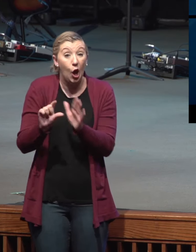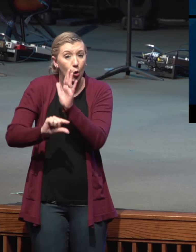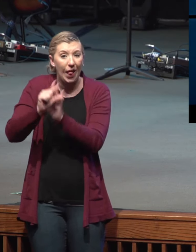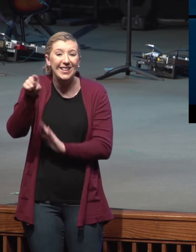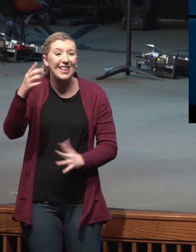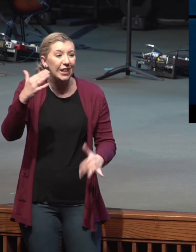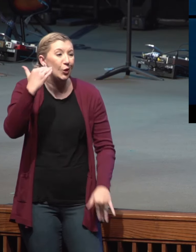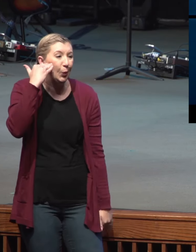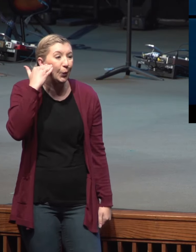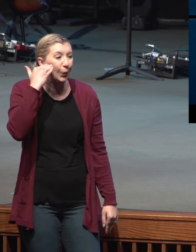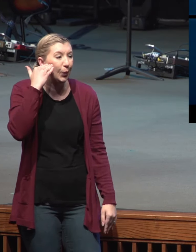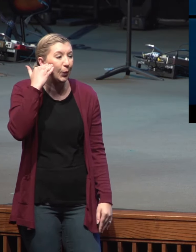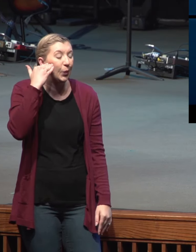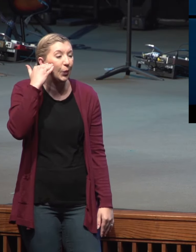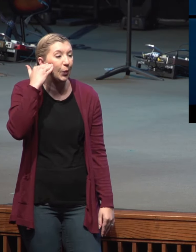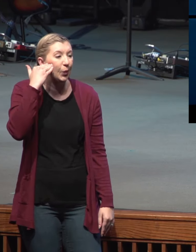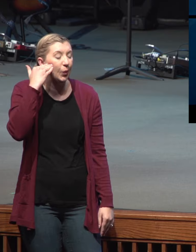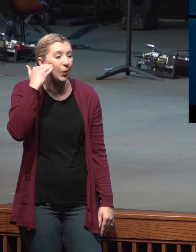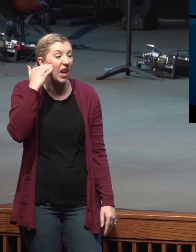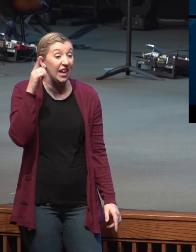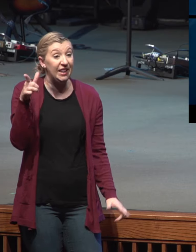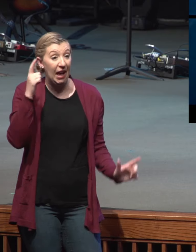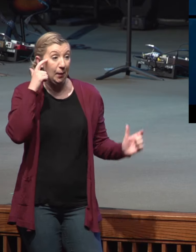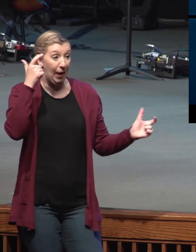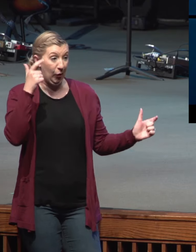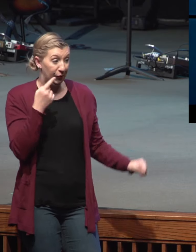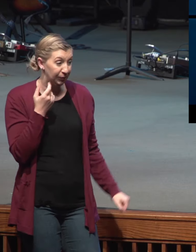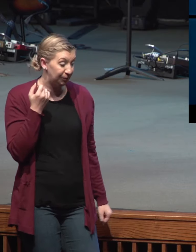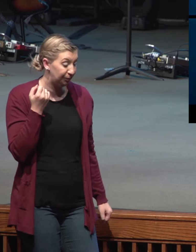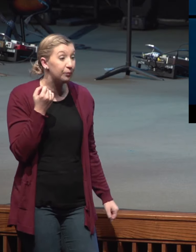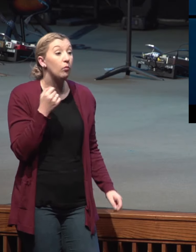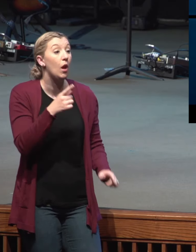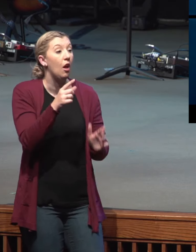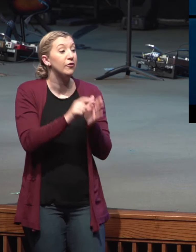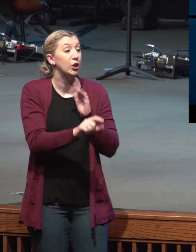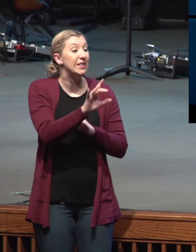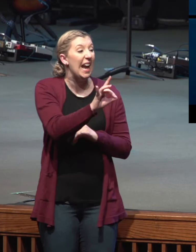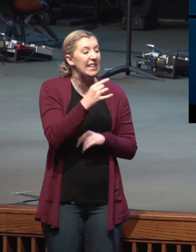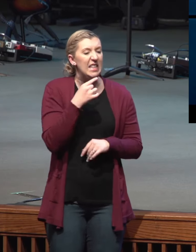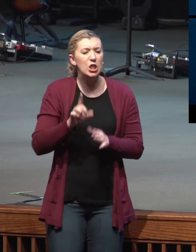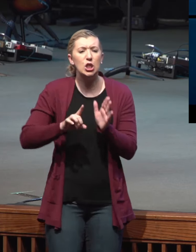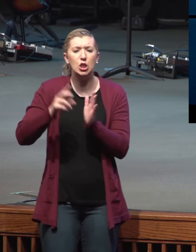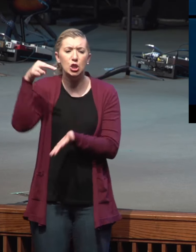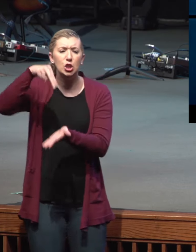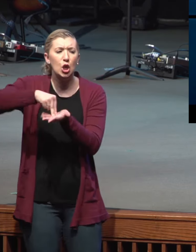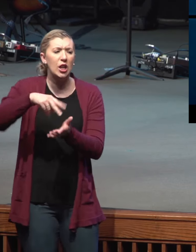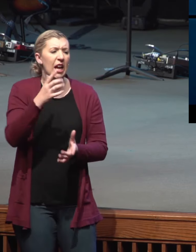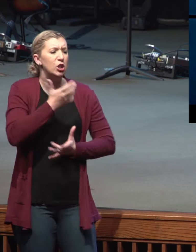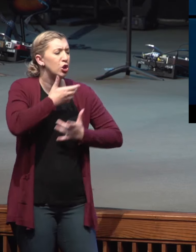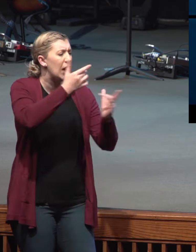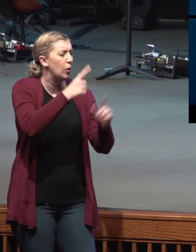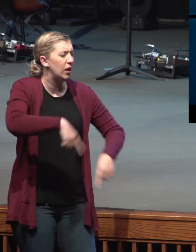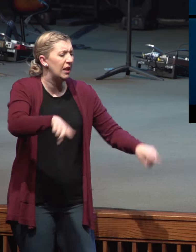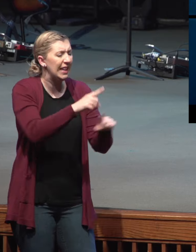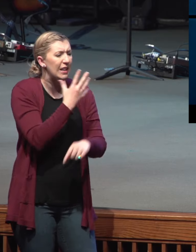it, and he had a mouth on him. Verse 8 says, he stood and shouted to the ranks of